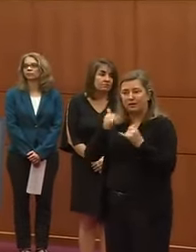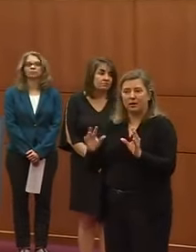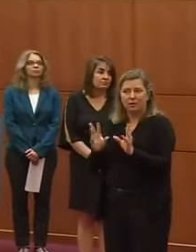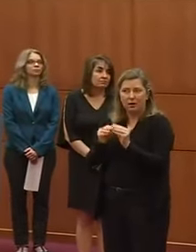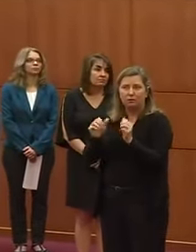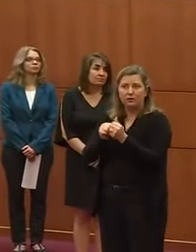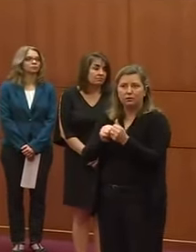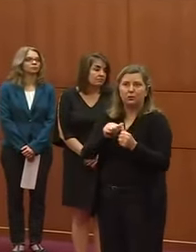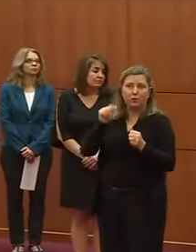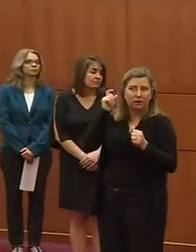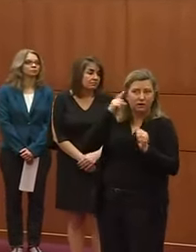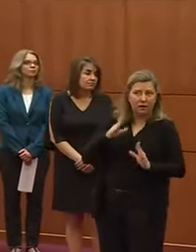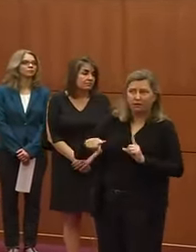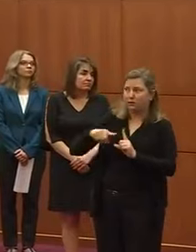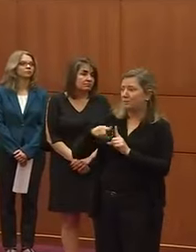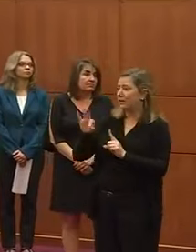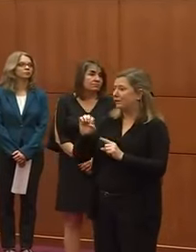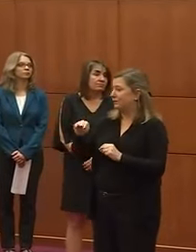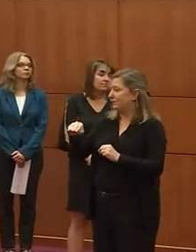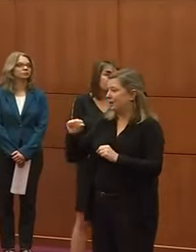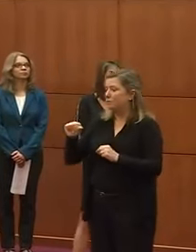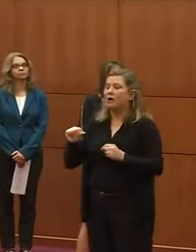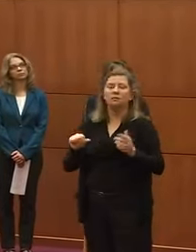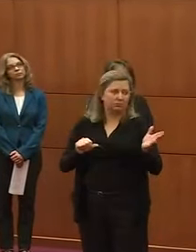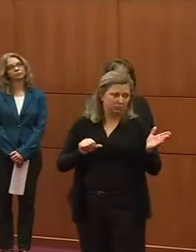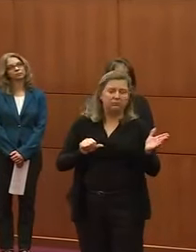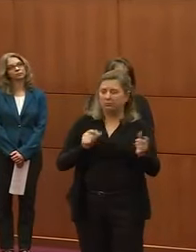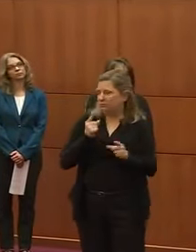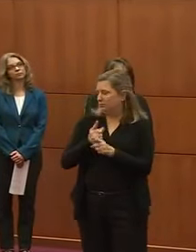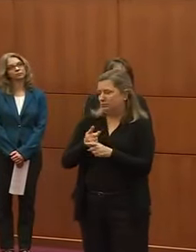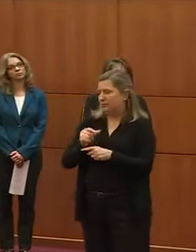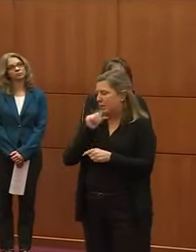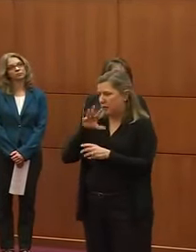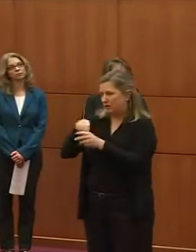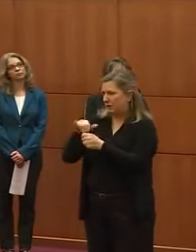Yes, I wasn't part of that today. I was actually in meetings and preparing for